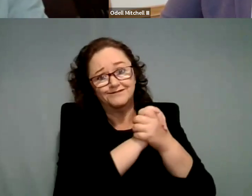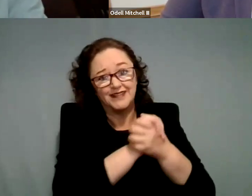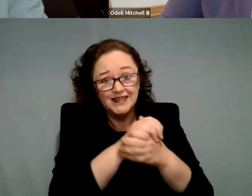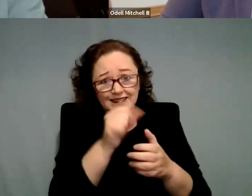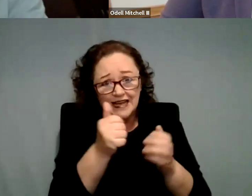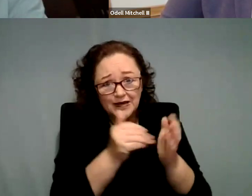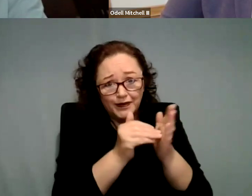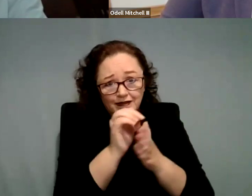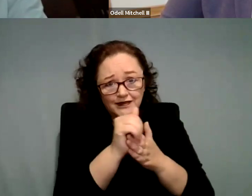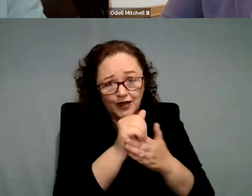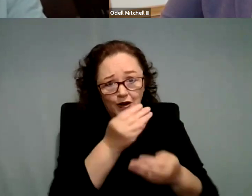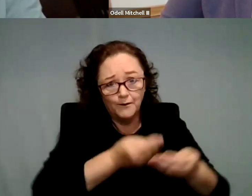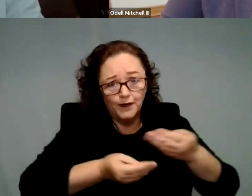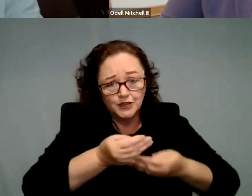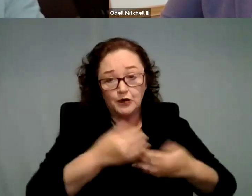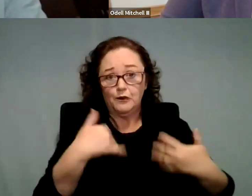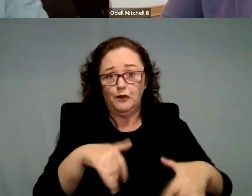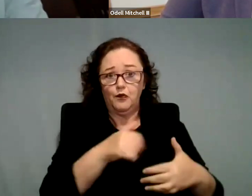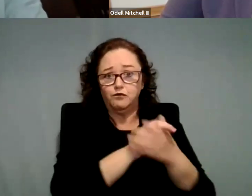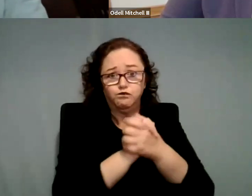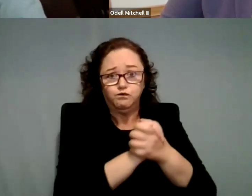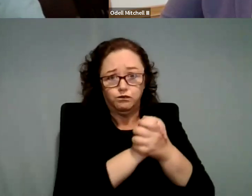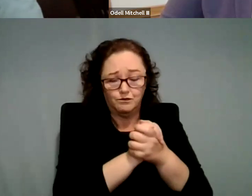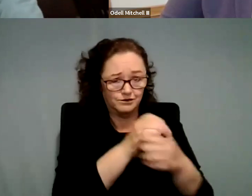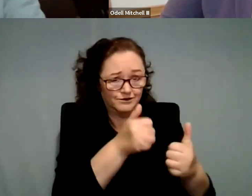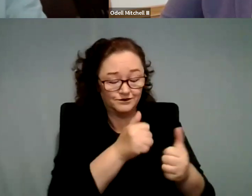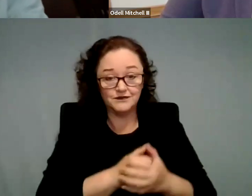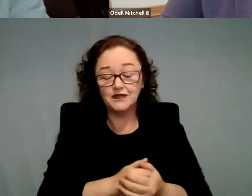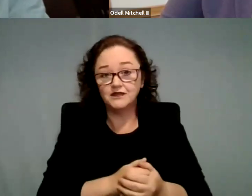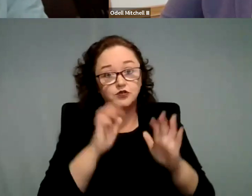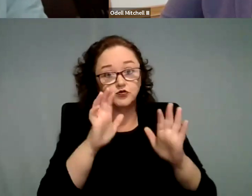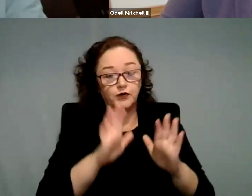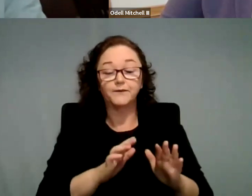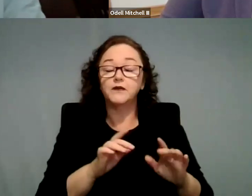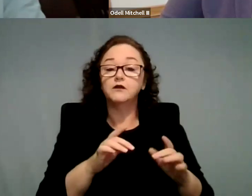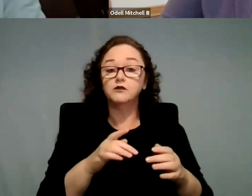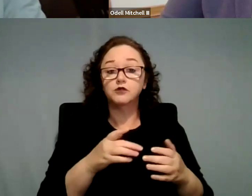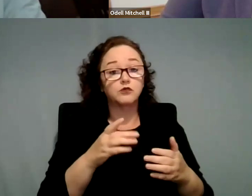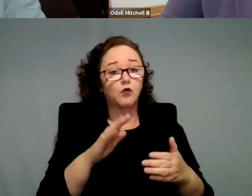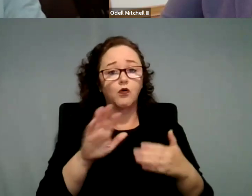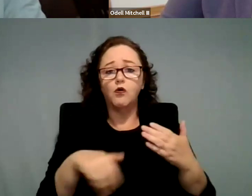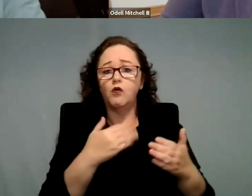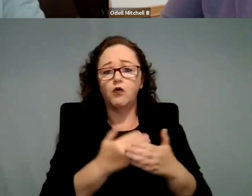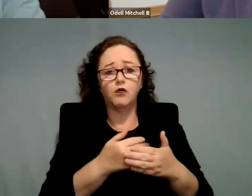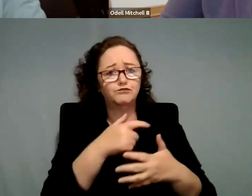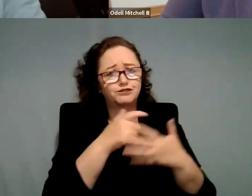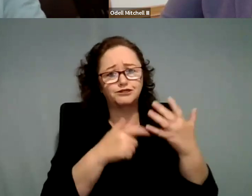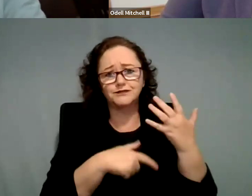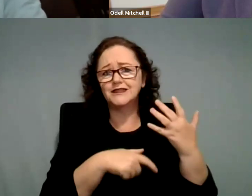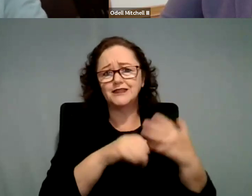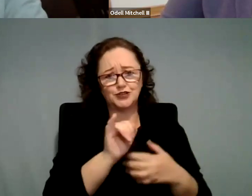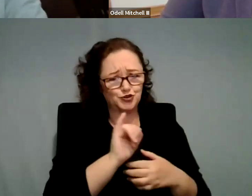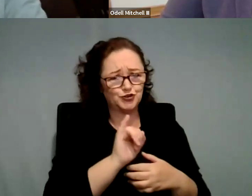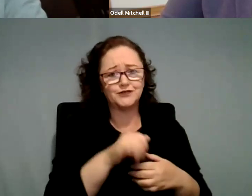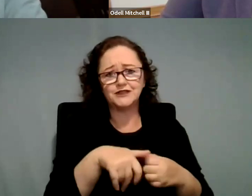budget for an indie film. So there's a whole package of coverages that are designed for